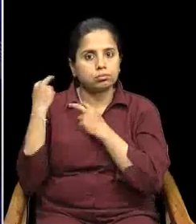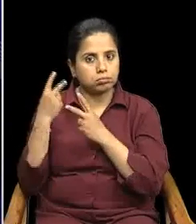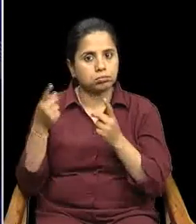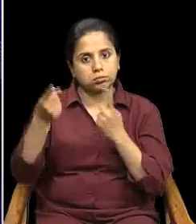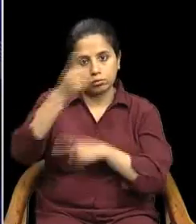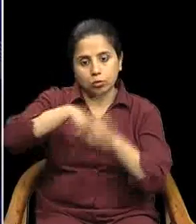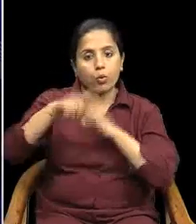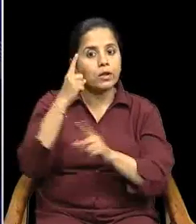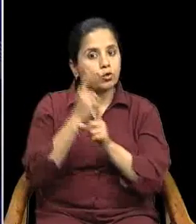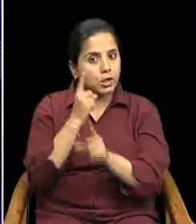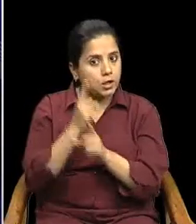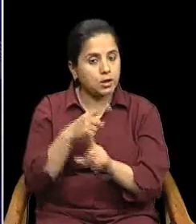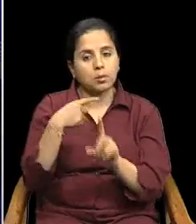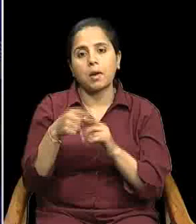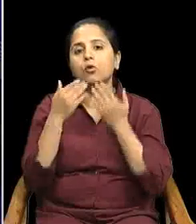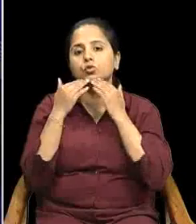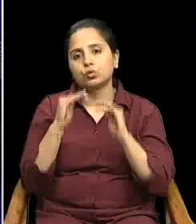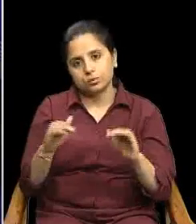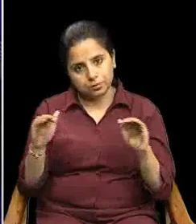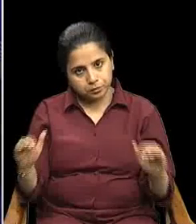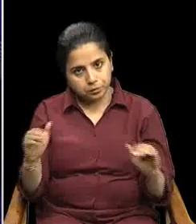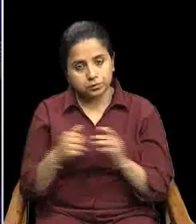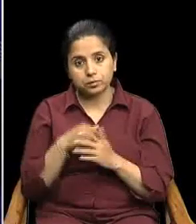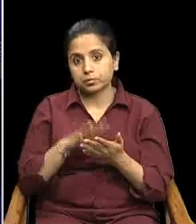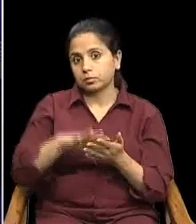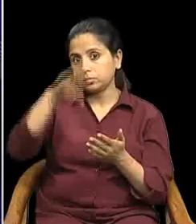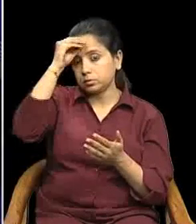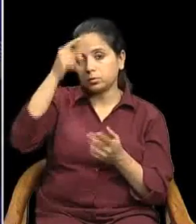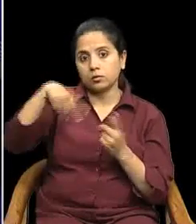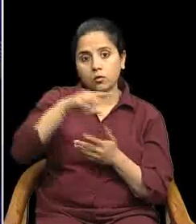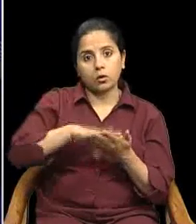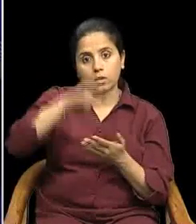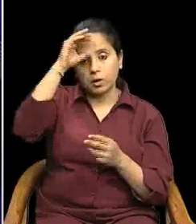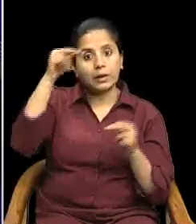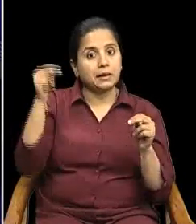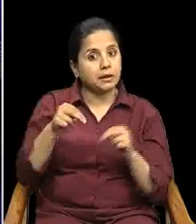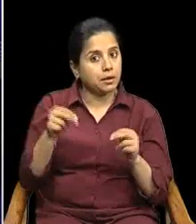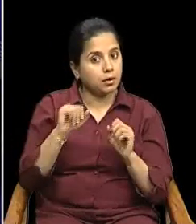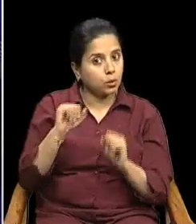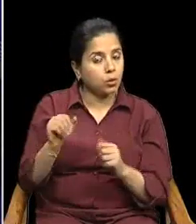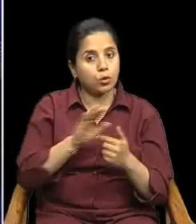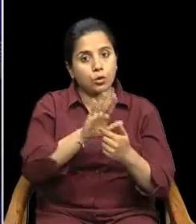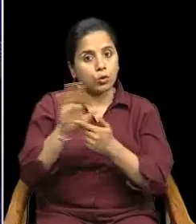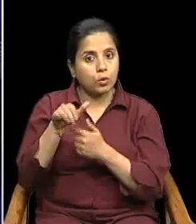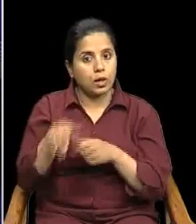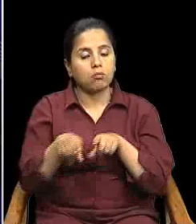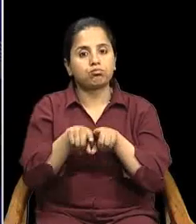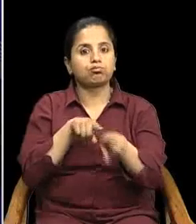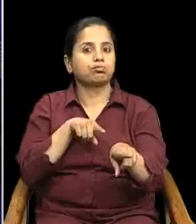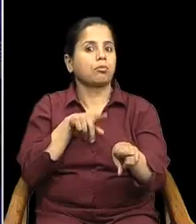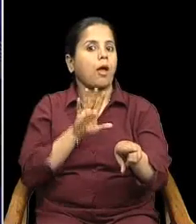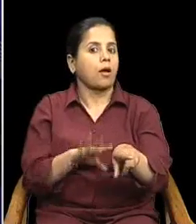the teachers and the students. The learner's learning needs represent a gap